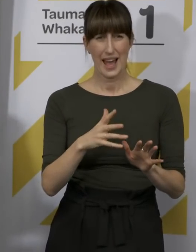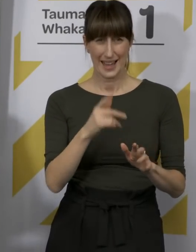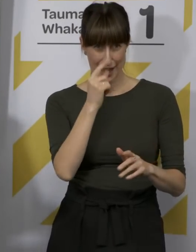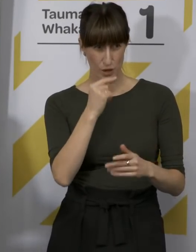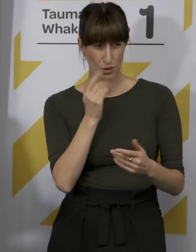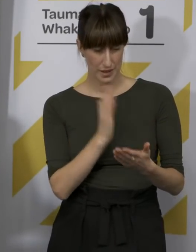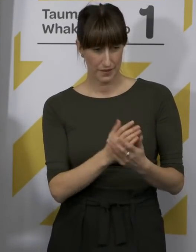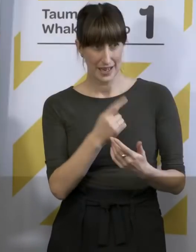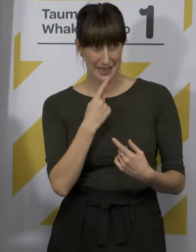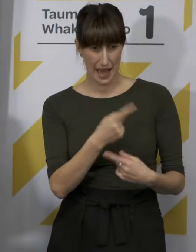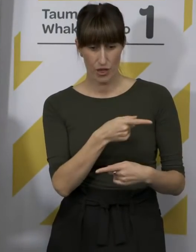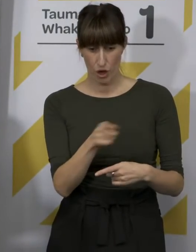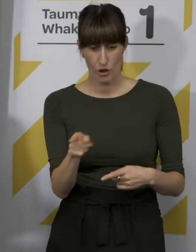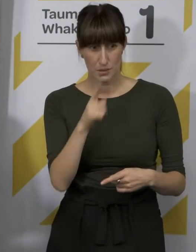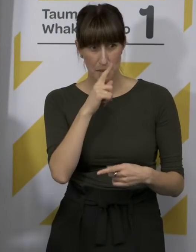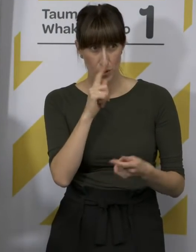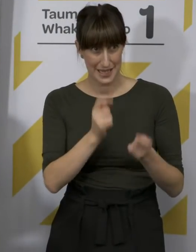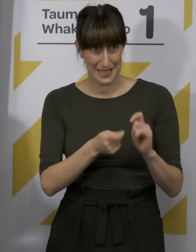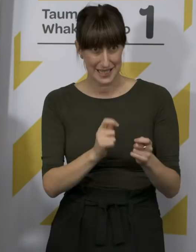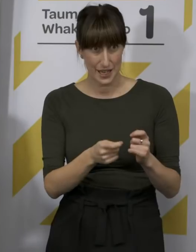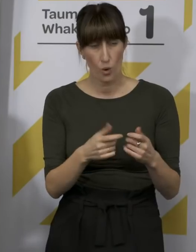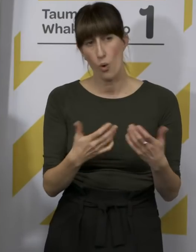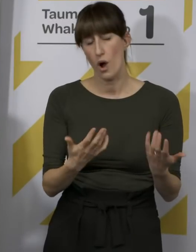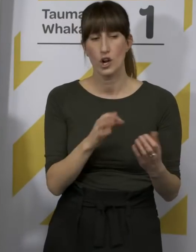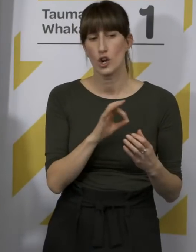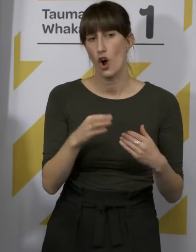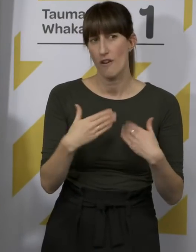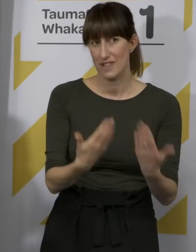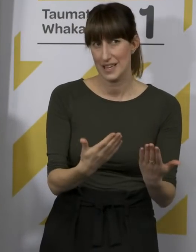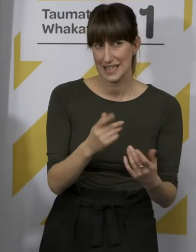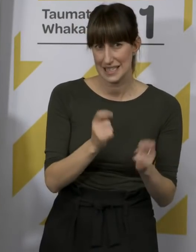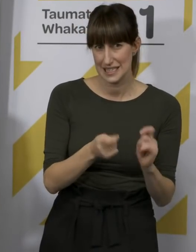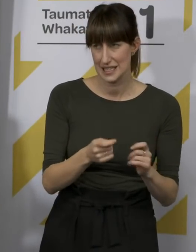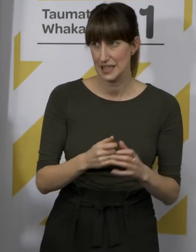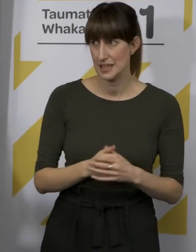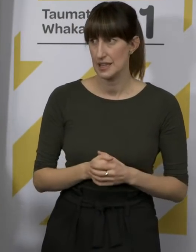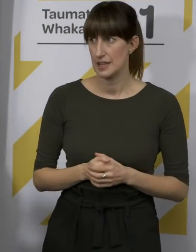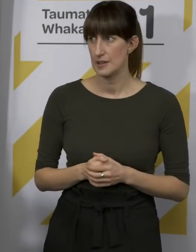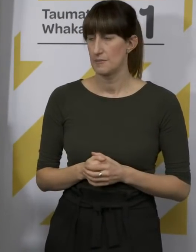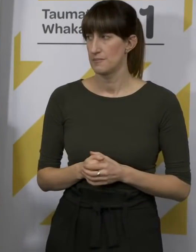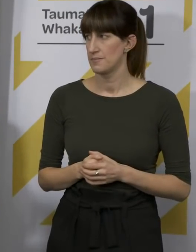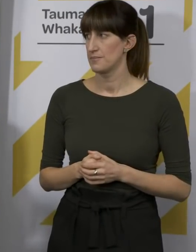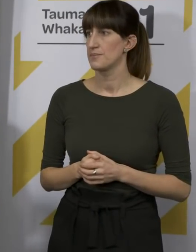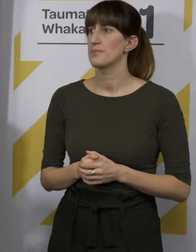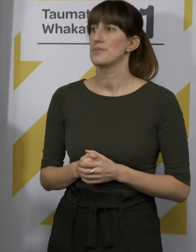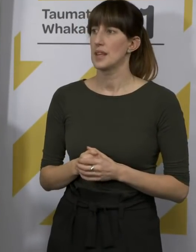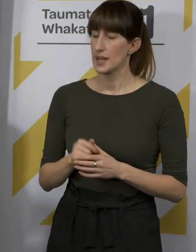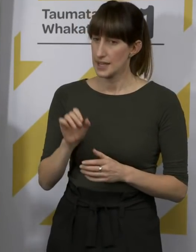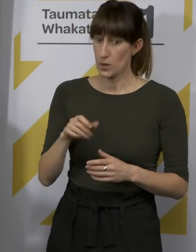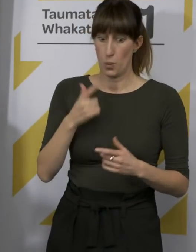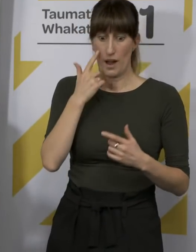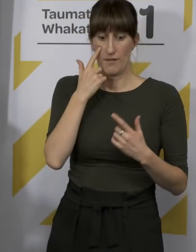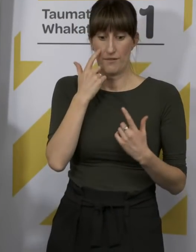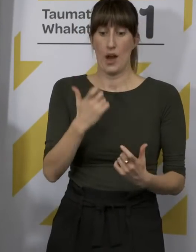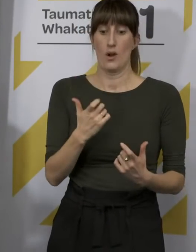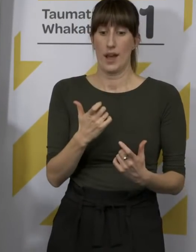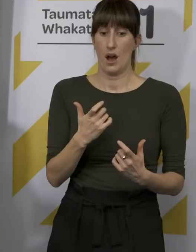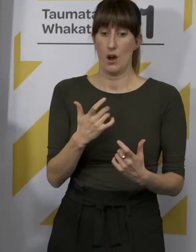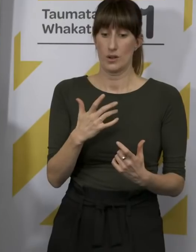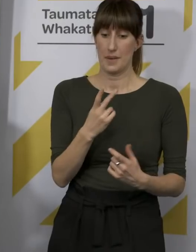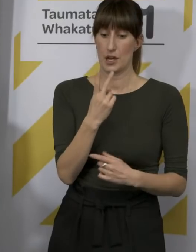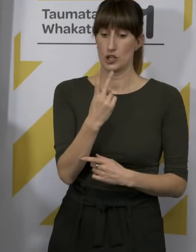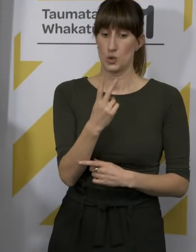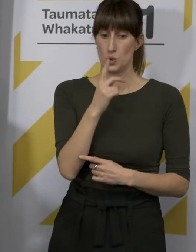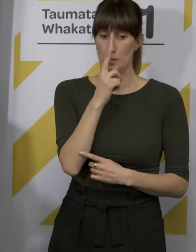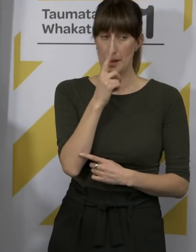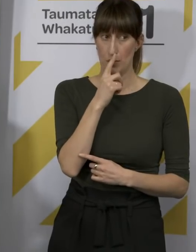which you can say people are not offered tests, they're required to do that? Yes, that was what I made clear. As soon as I found out about the 2